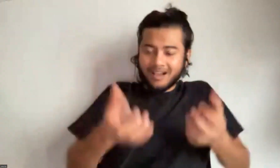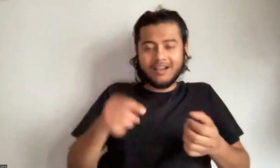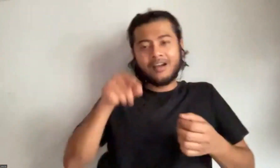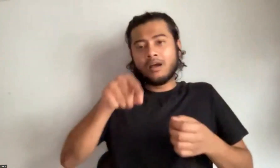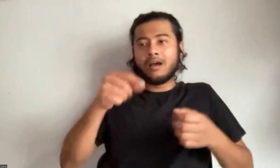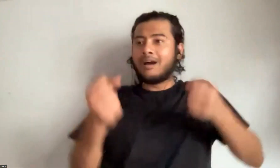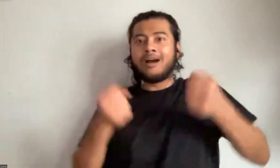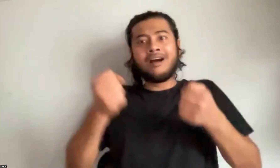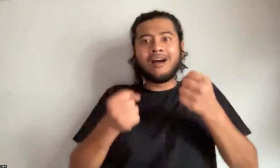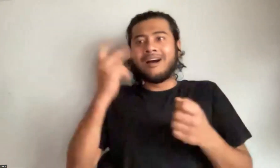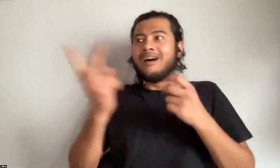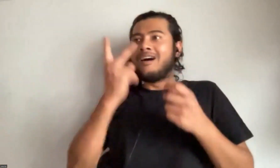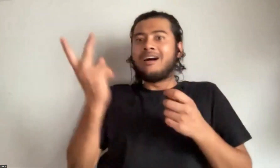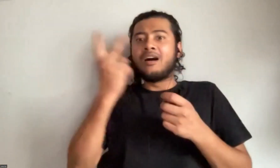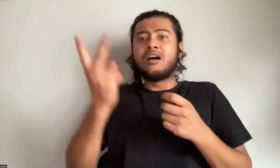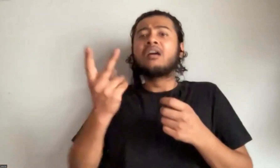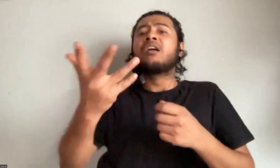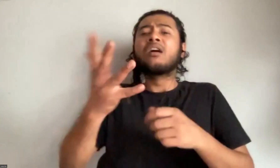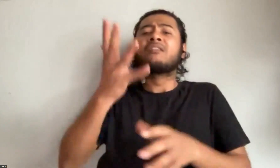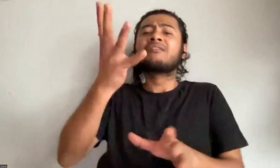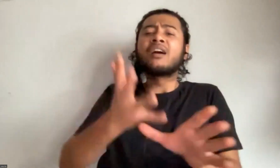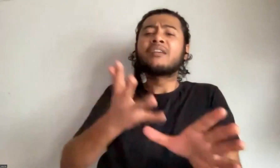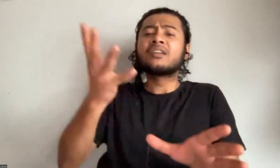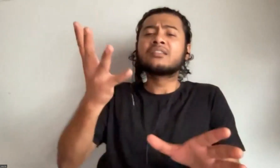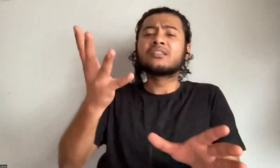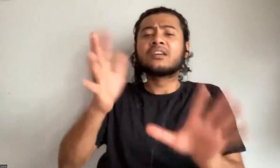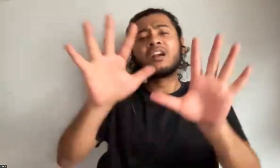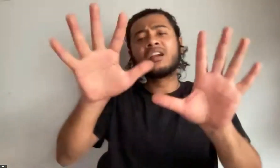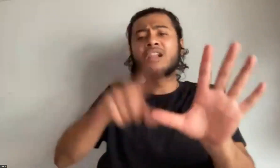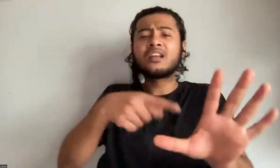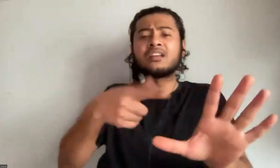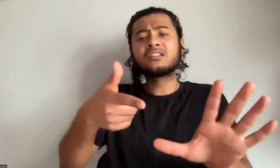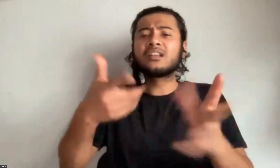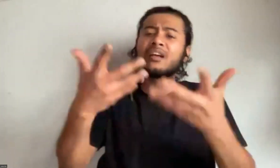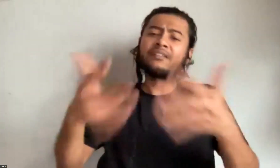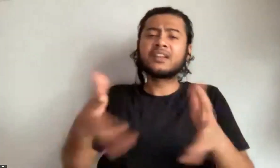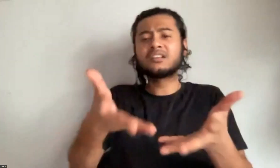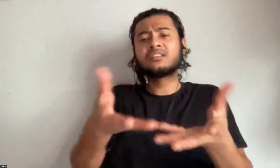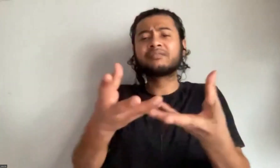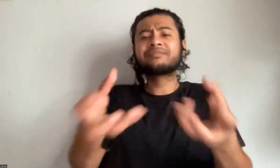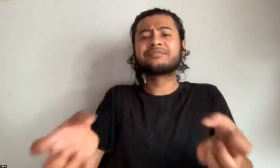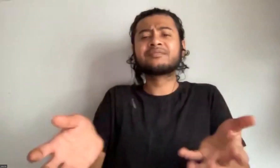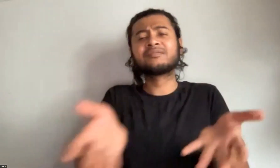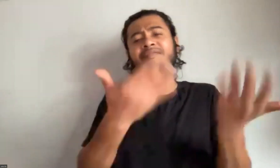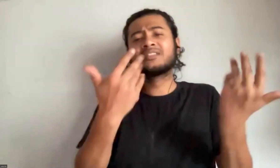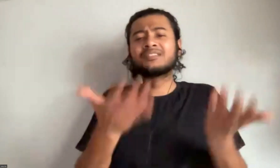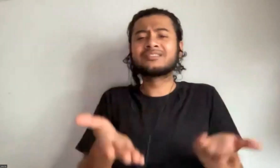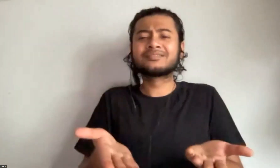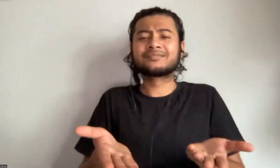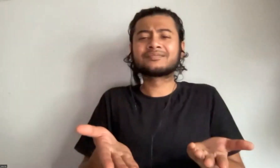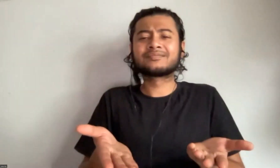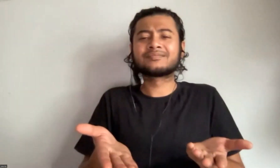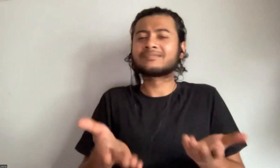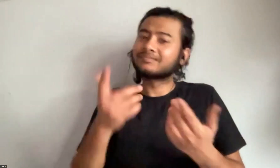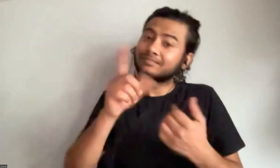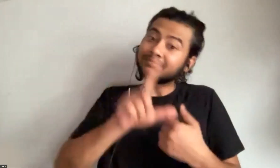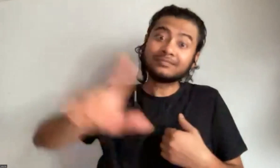For example, I had given an example last time that if suppose a child wants moon, so can the mother give